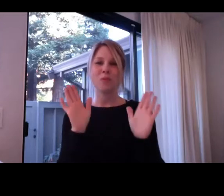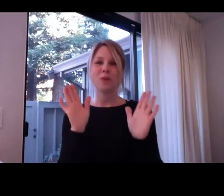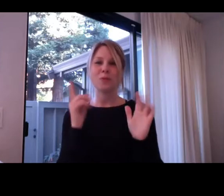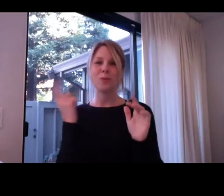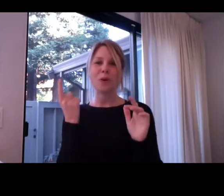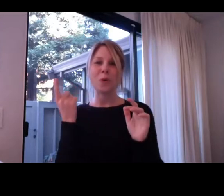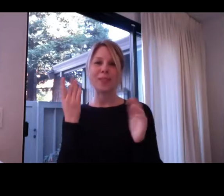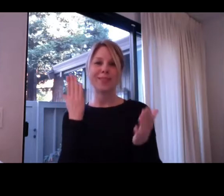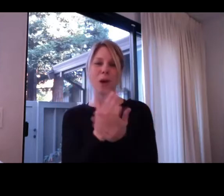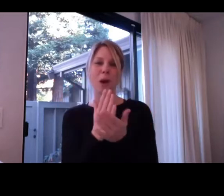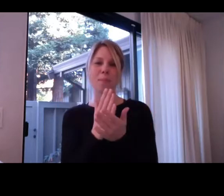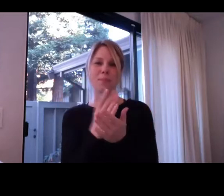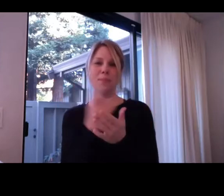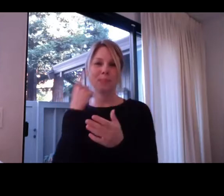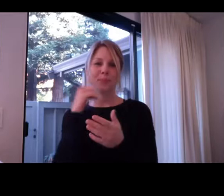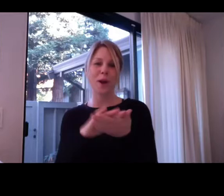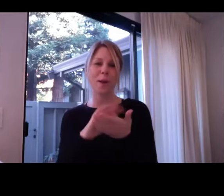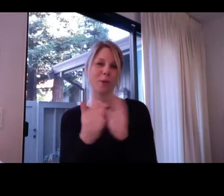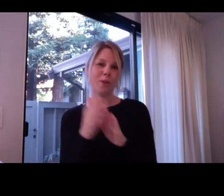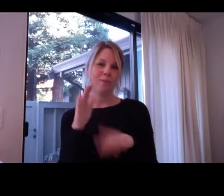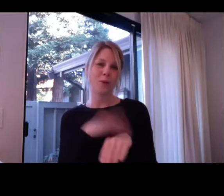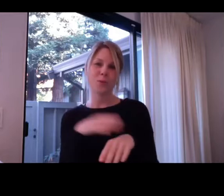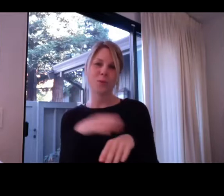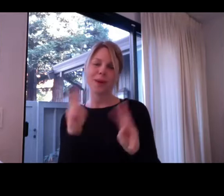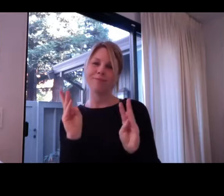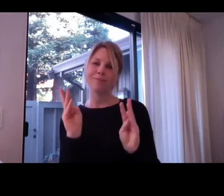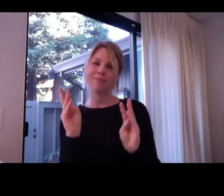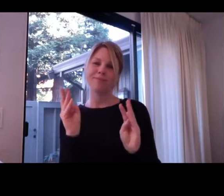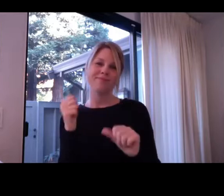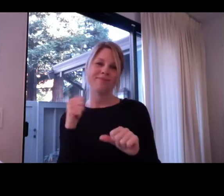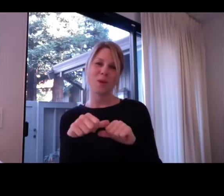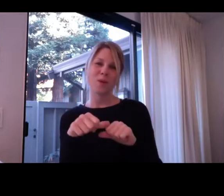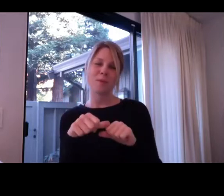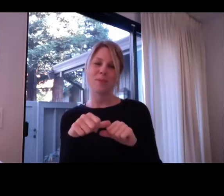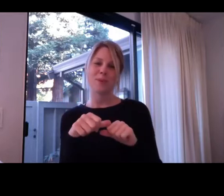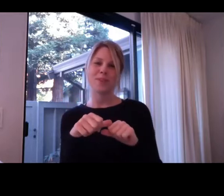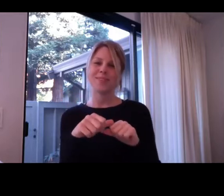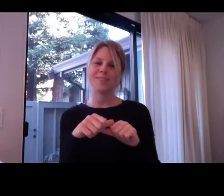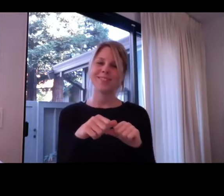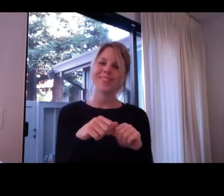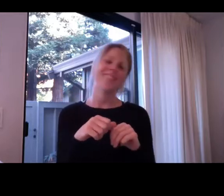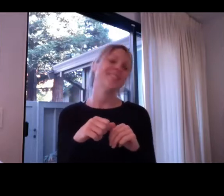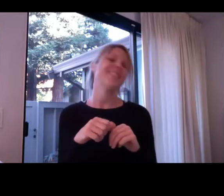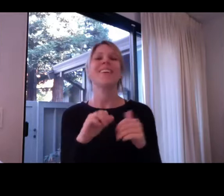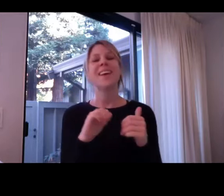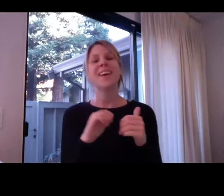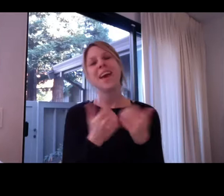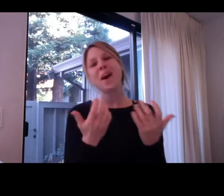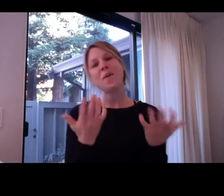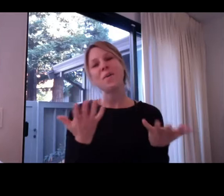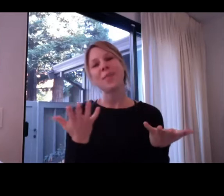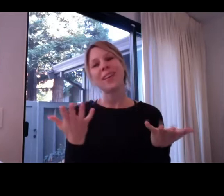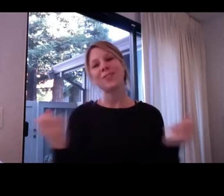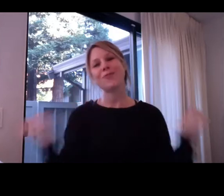Of course, we would always stop for hamburger on the way. And I remember